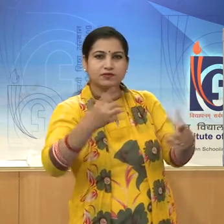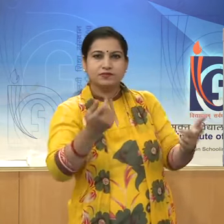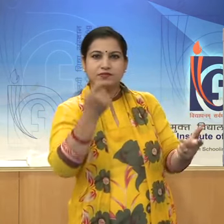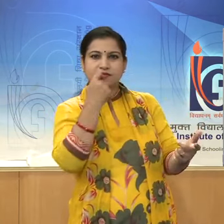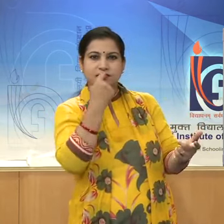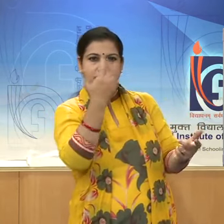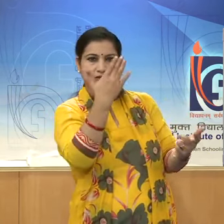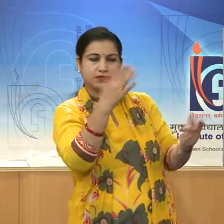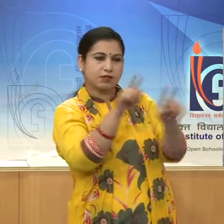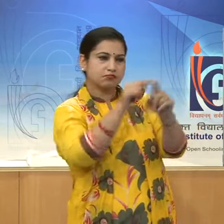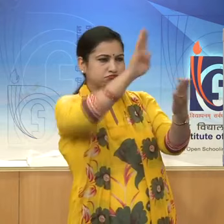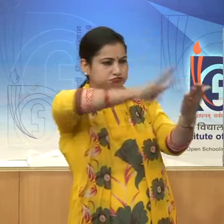with a dark varnish,